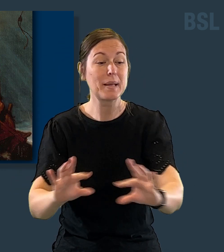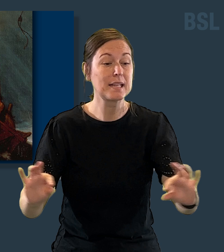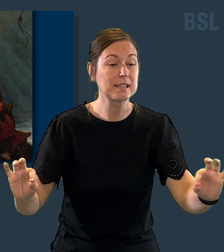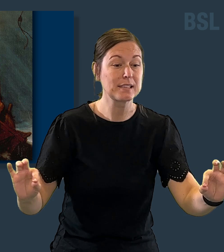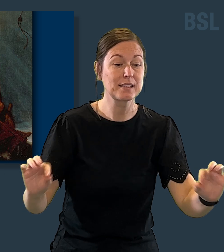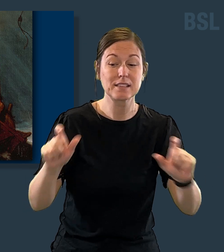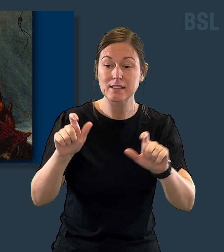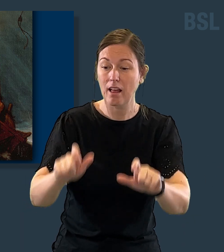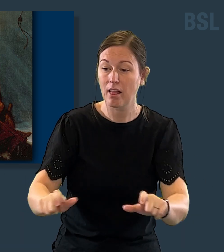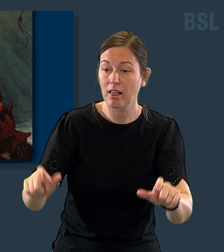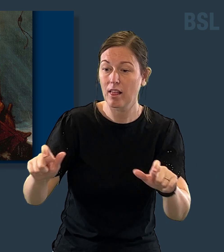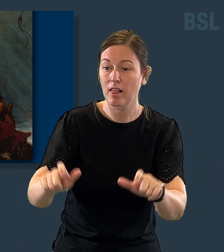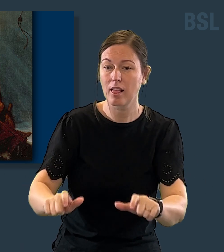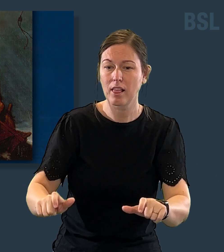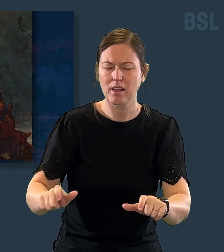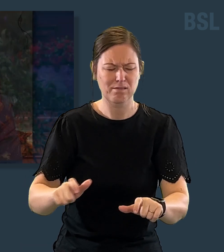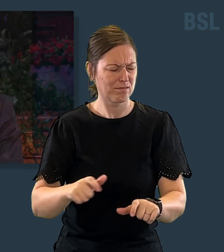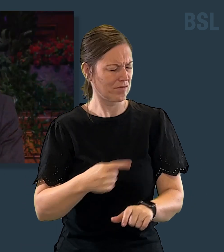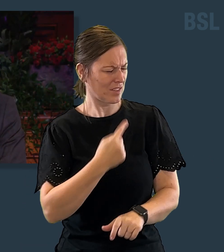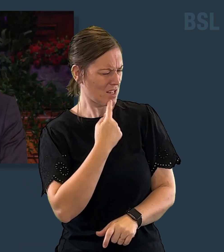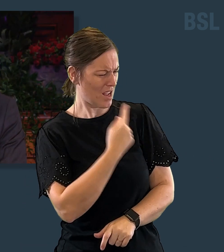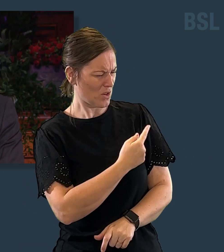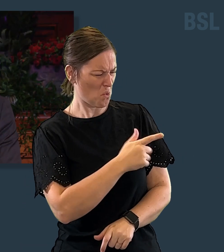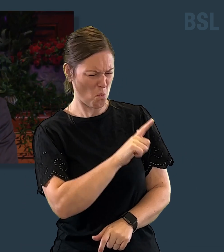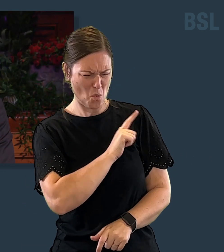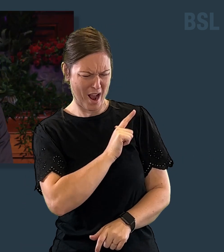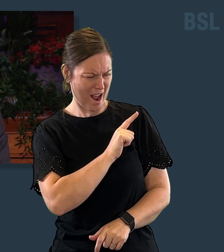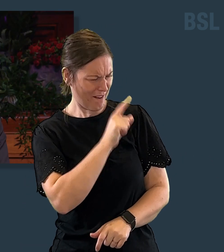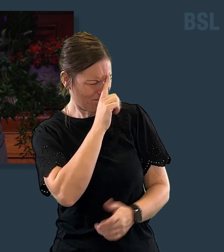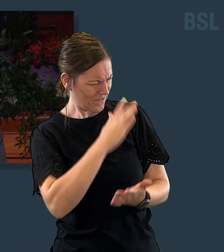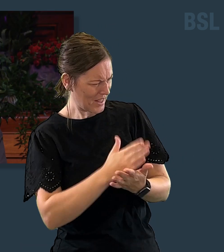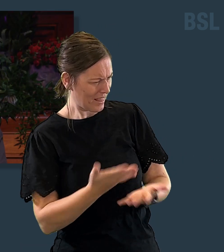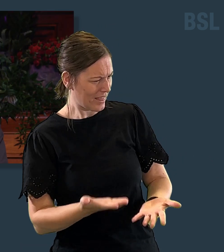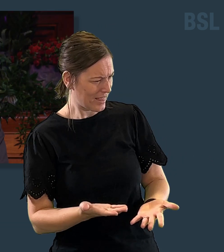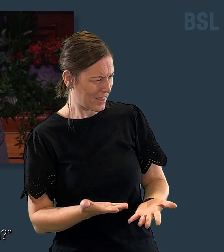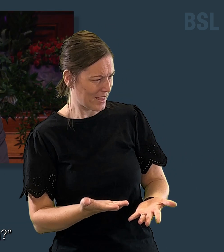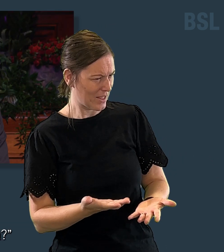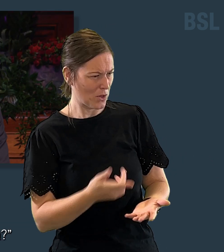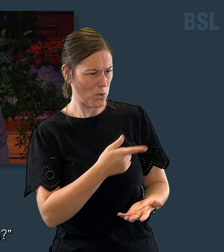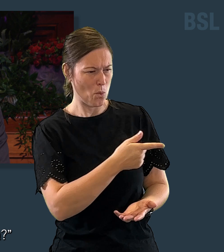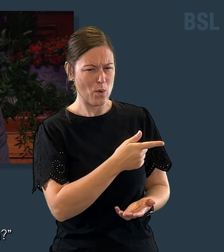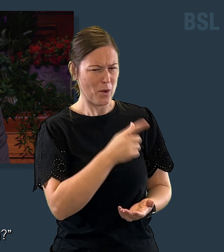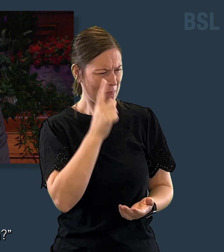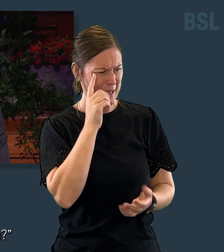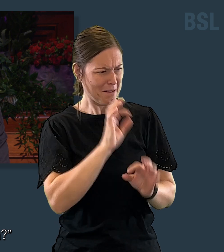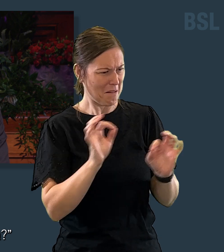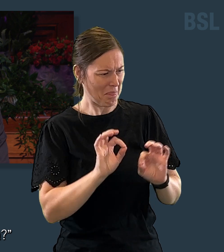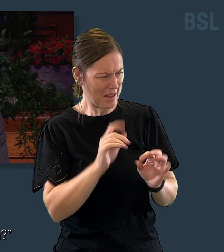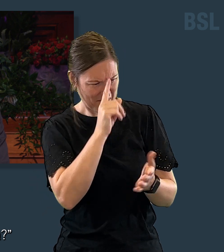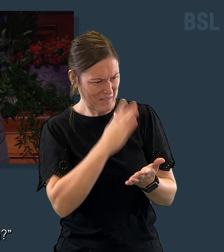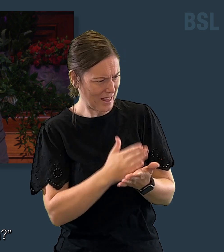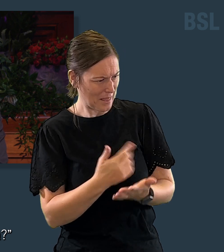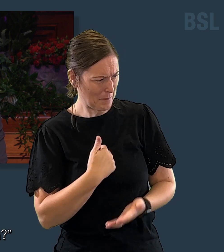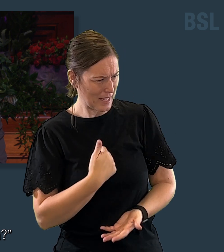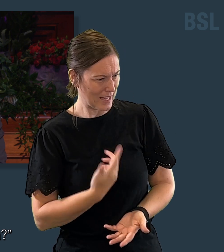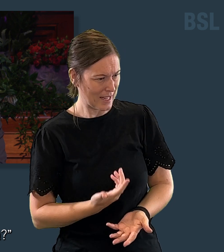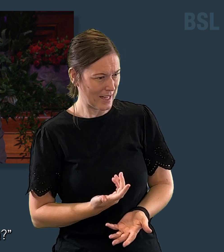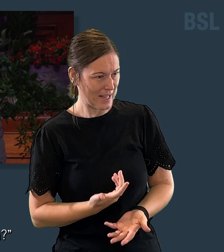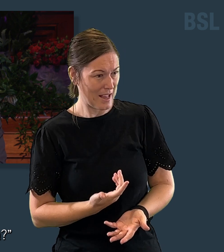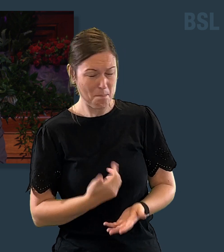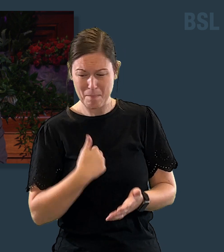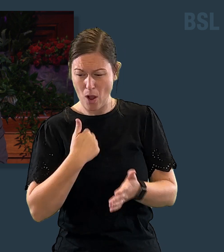Peace, be still. And He said unto them, Why are ye so faithful? How is it that you have no faith?